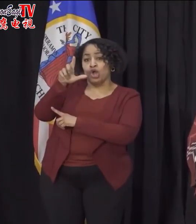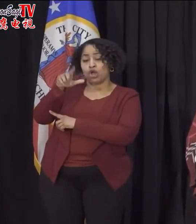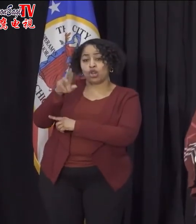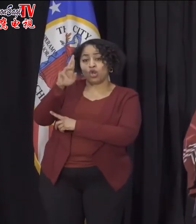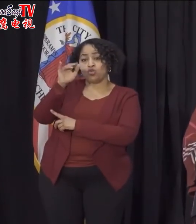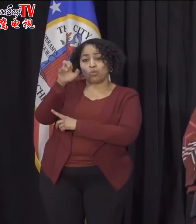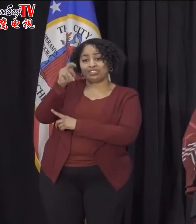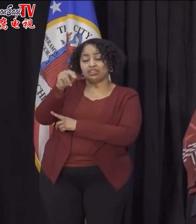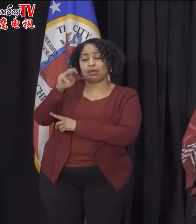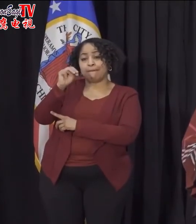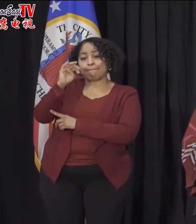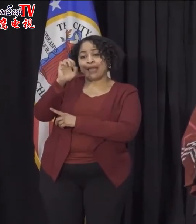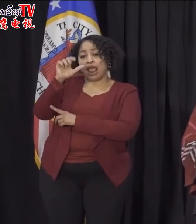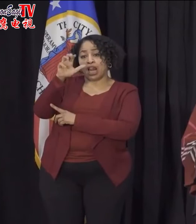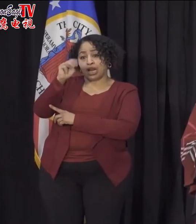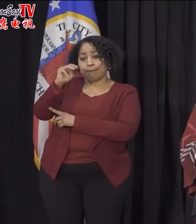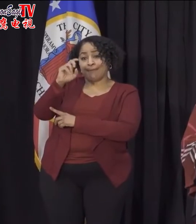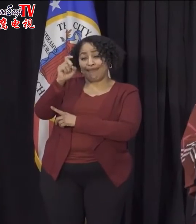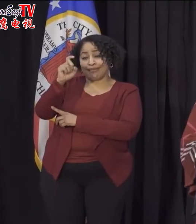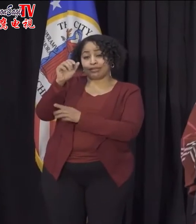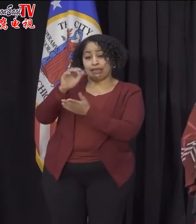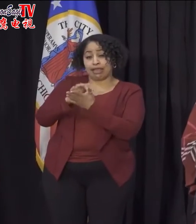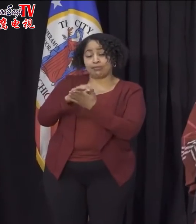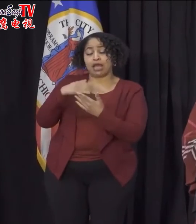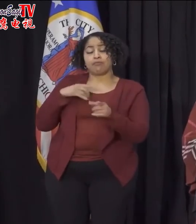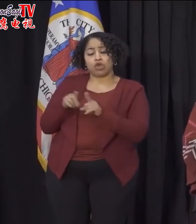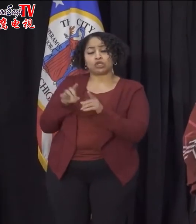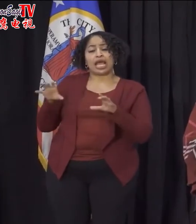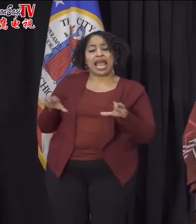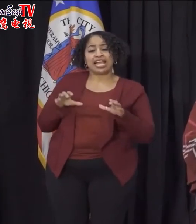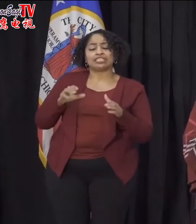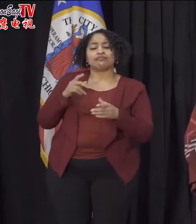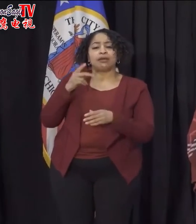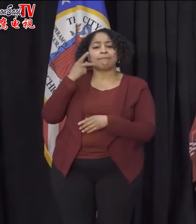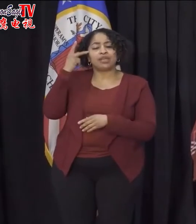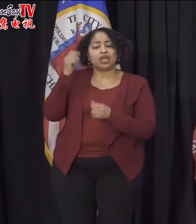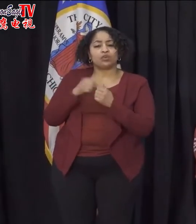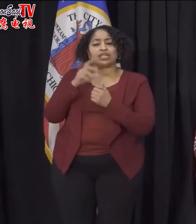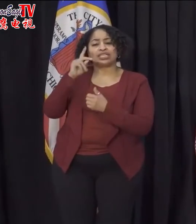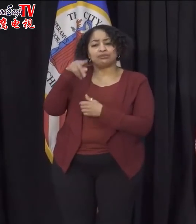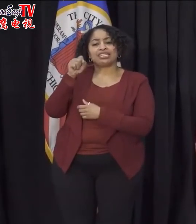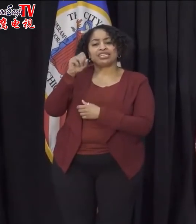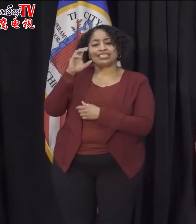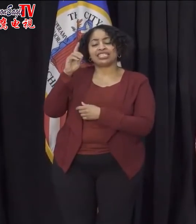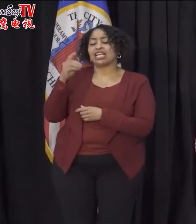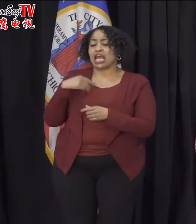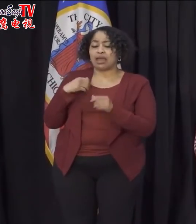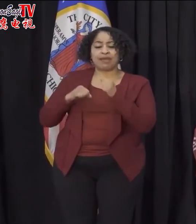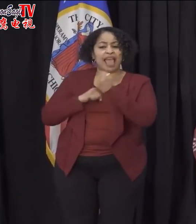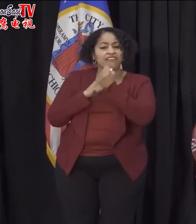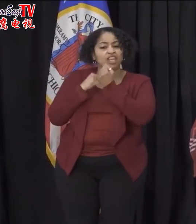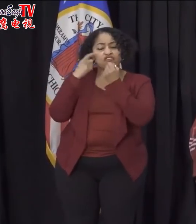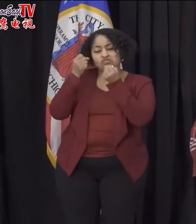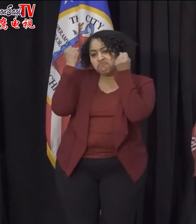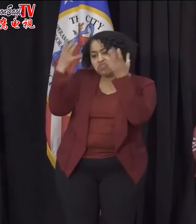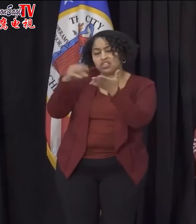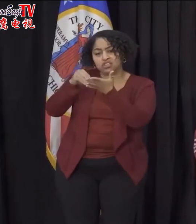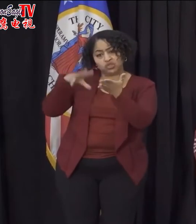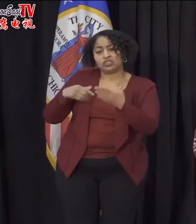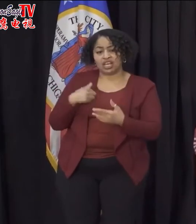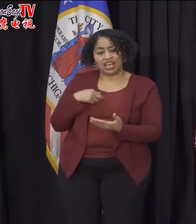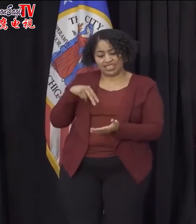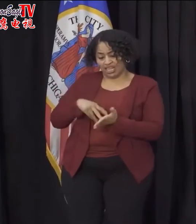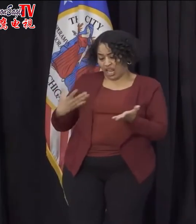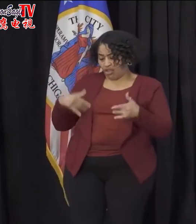Malcolm X Academy. I am also an active parent with DPSCD. I am an advocate for many students.